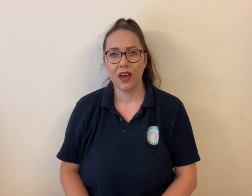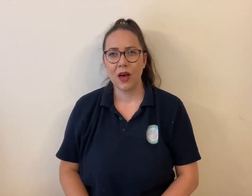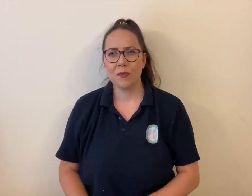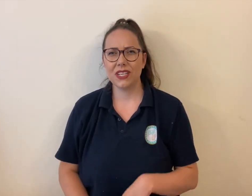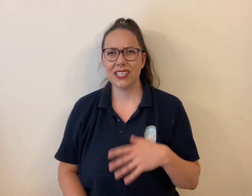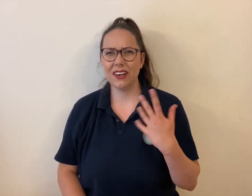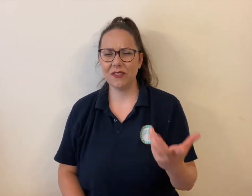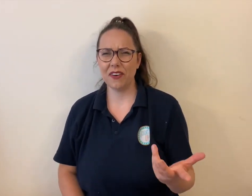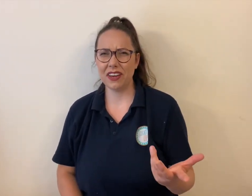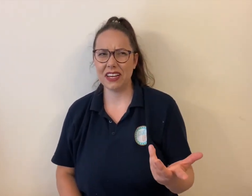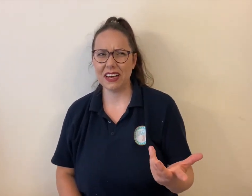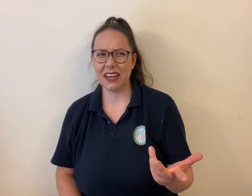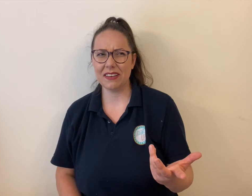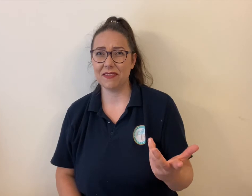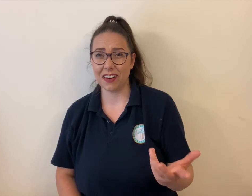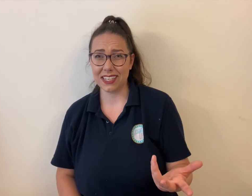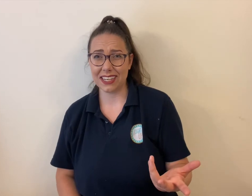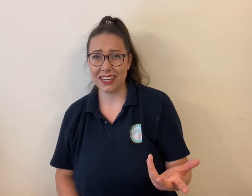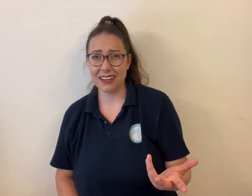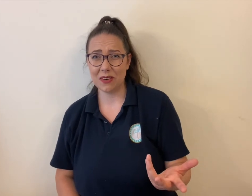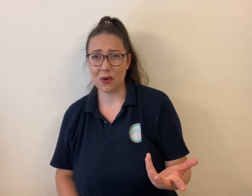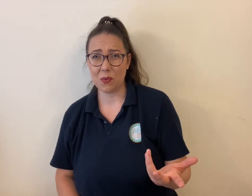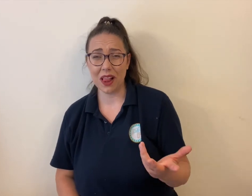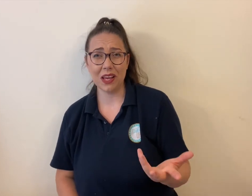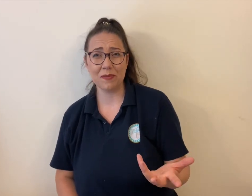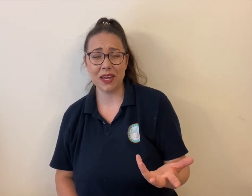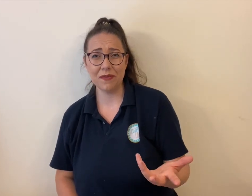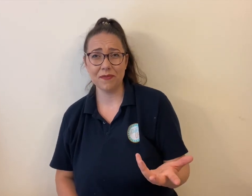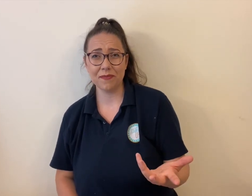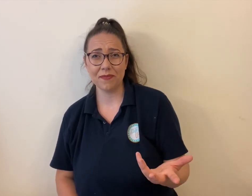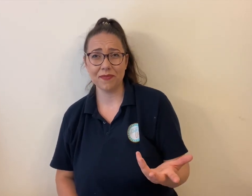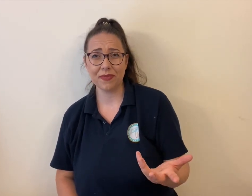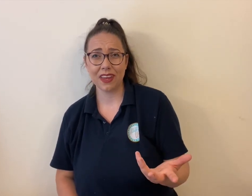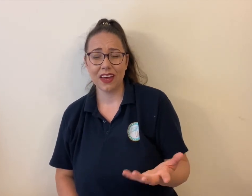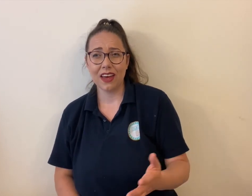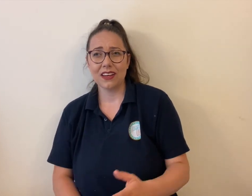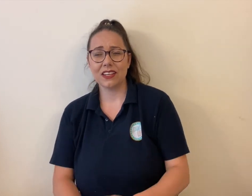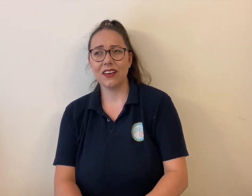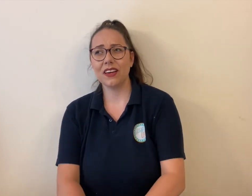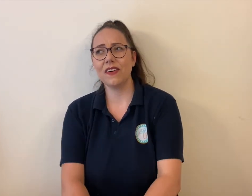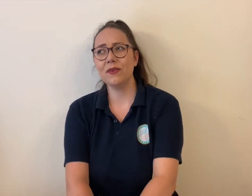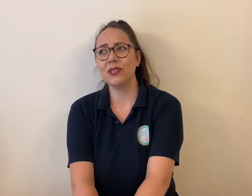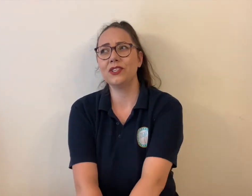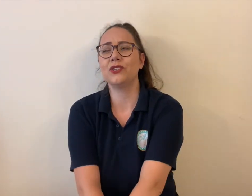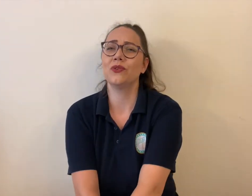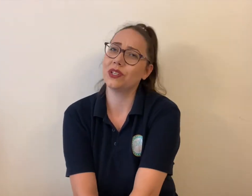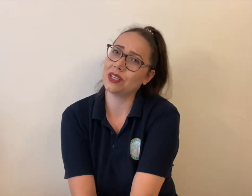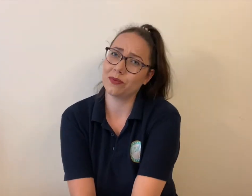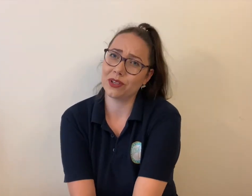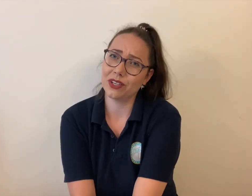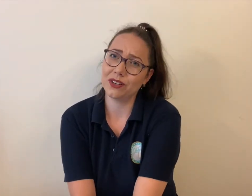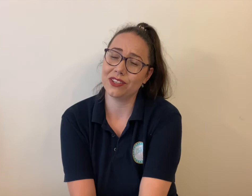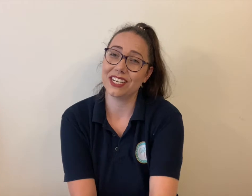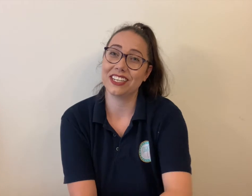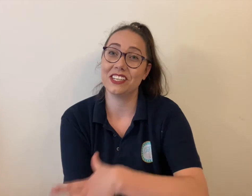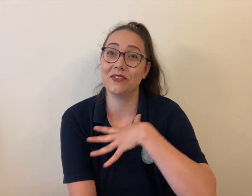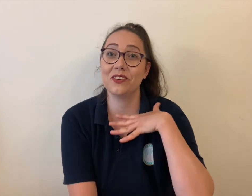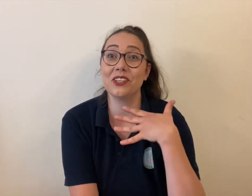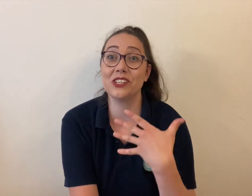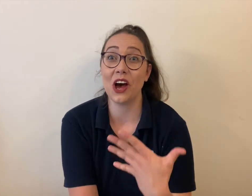but does that look very inviting or welcoming? So like if I was to talk to someone using different